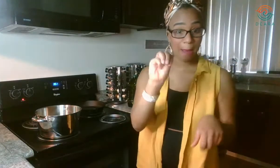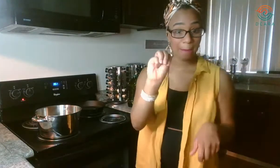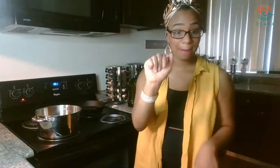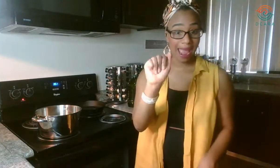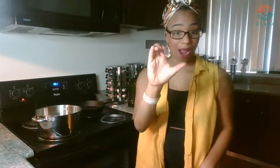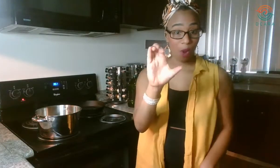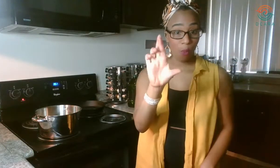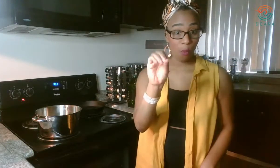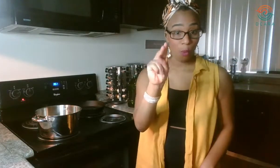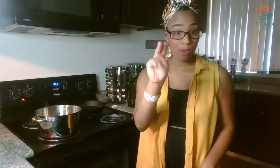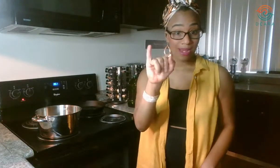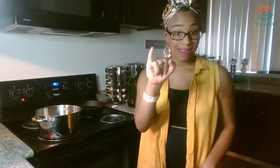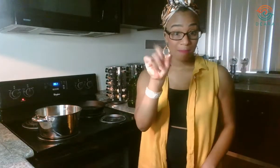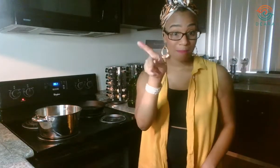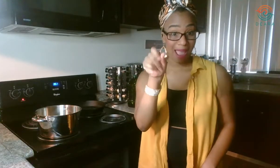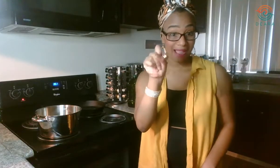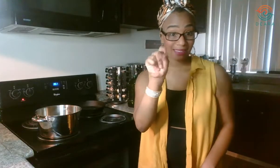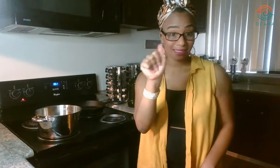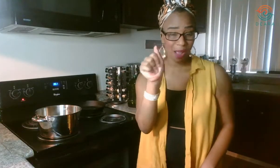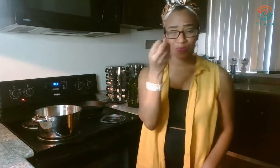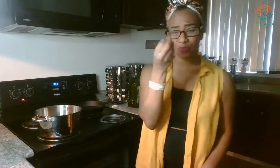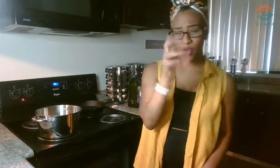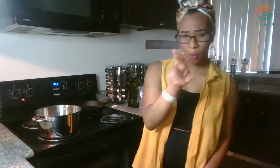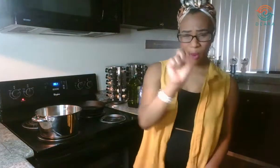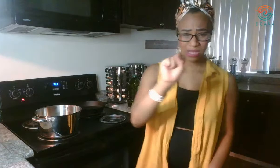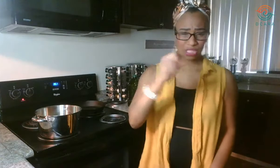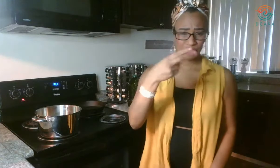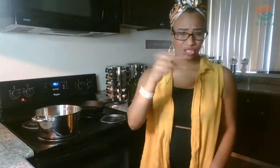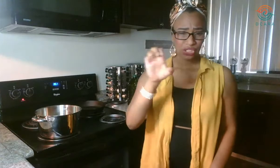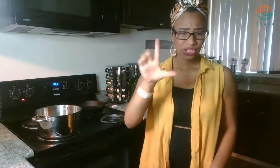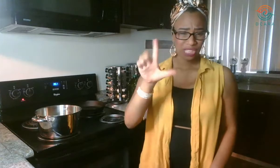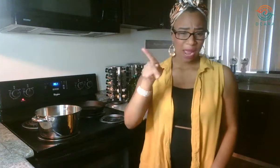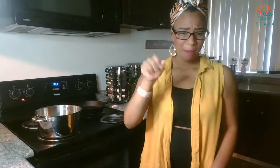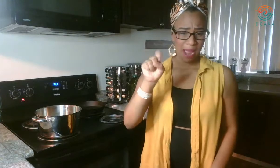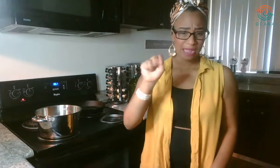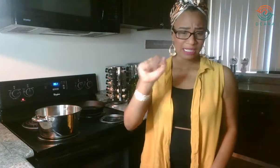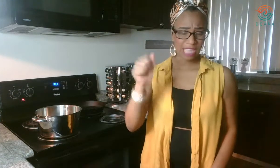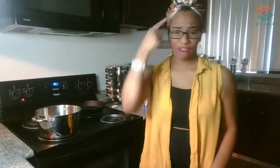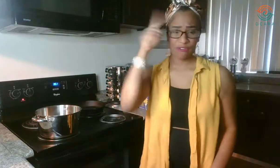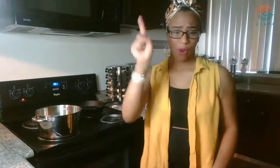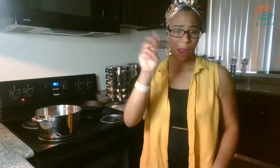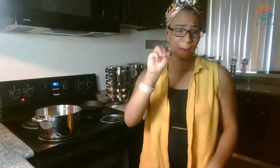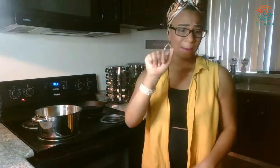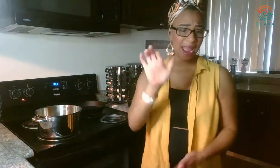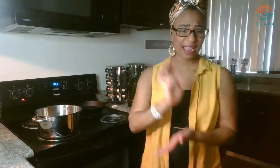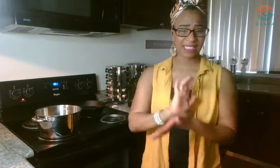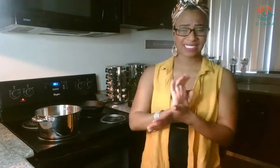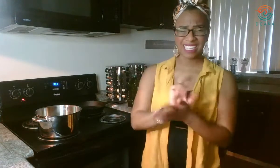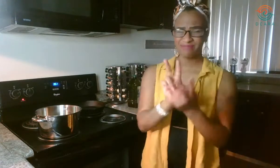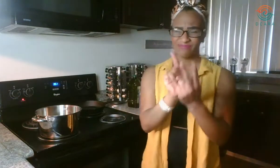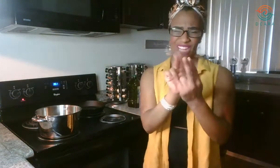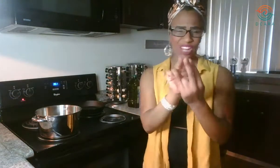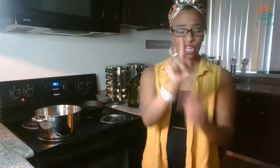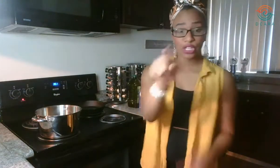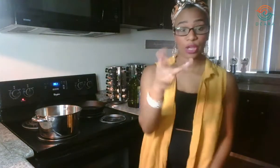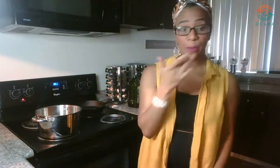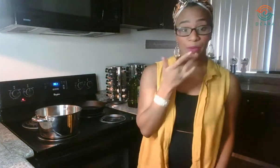You can either use macaroni pasta or shell pasta for this recipe. It's up to